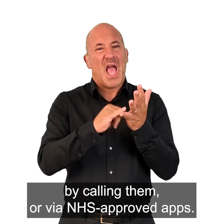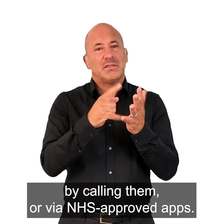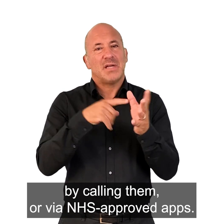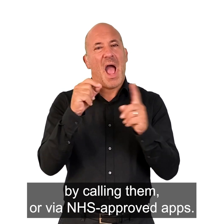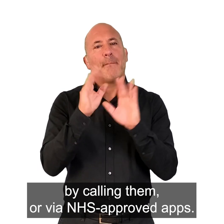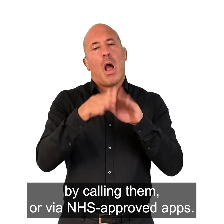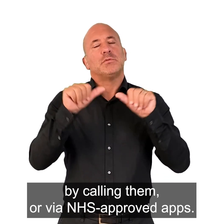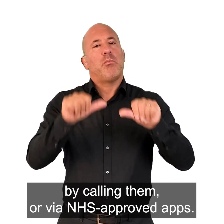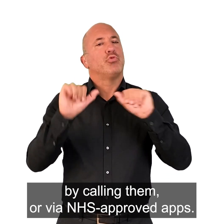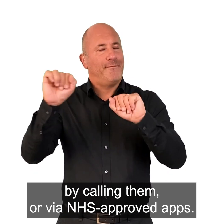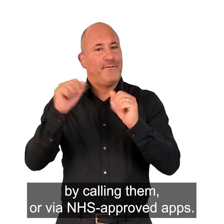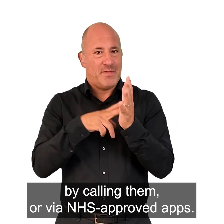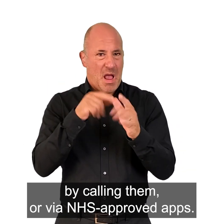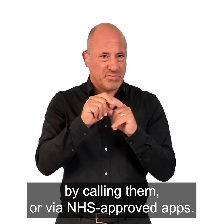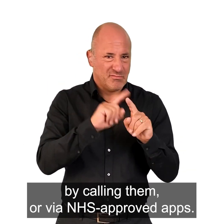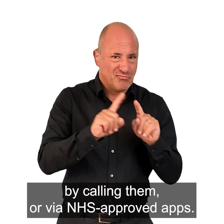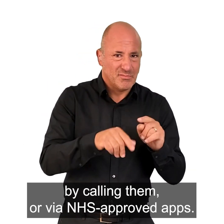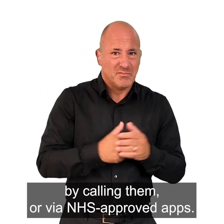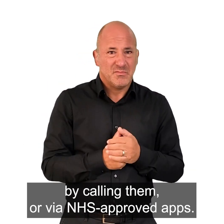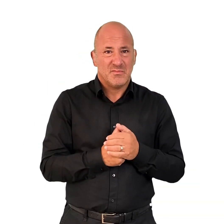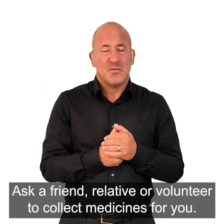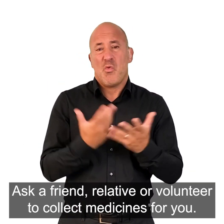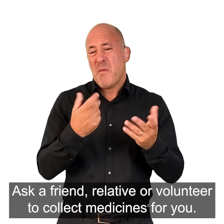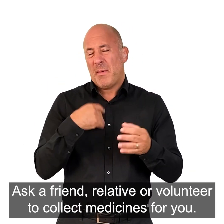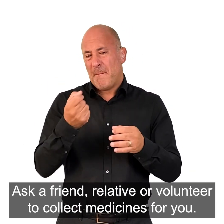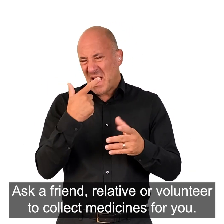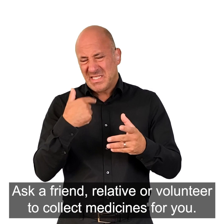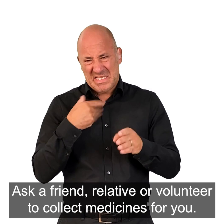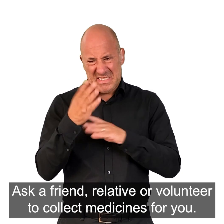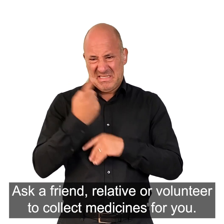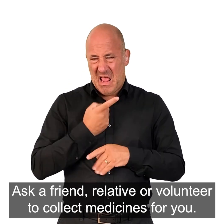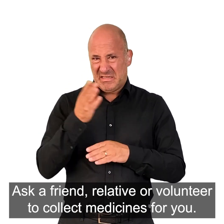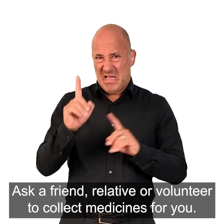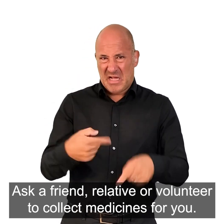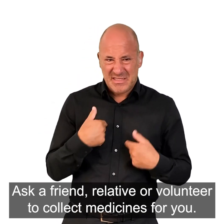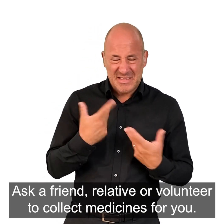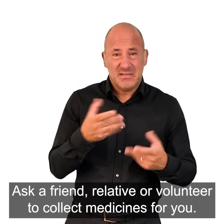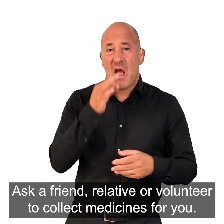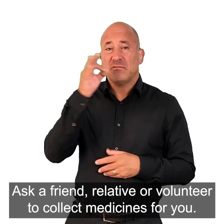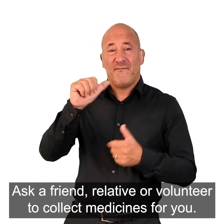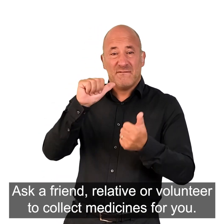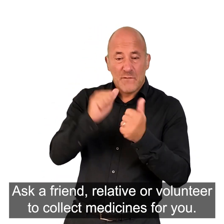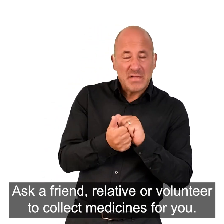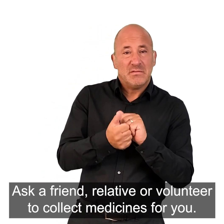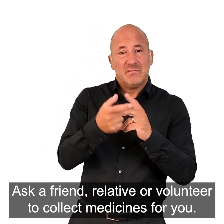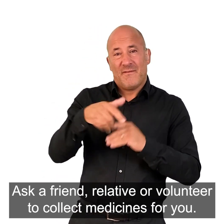via NHS-approved apps. Ask a friend, relative or volunteer to collect medicines for